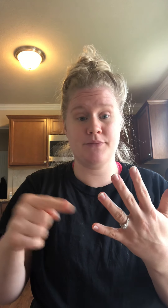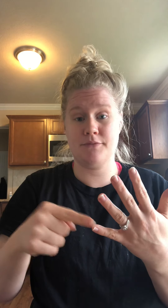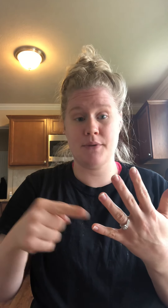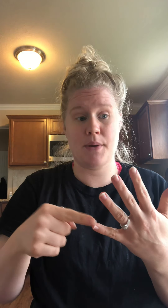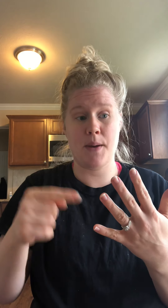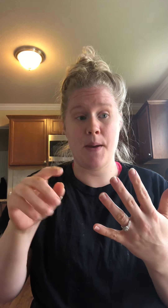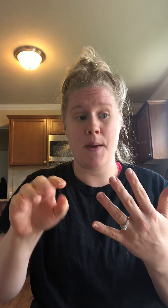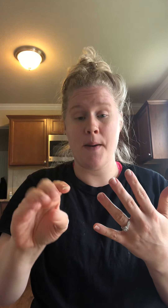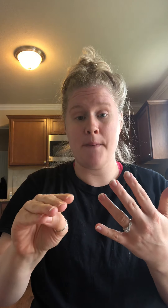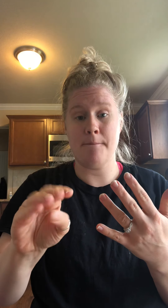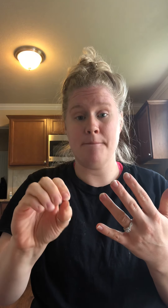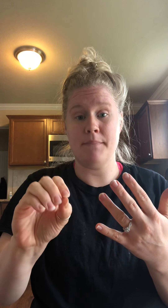mouse,